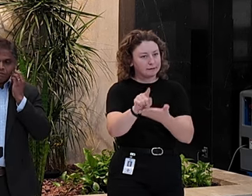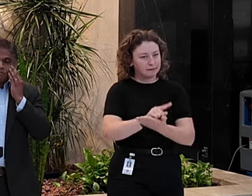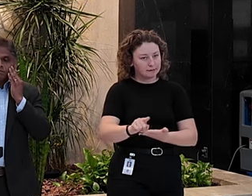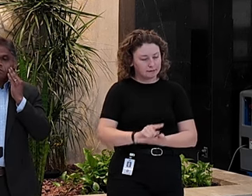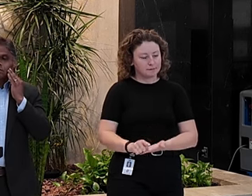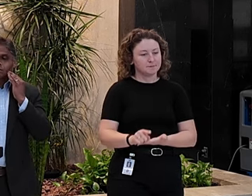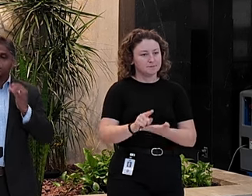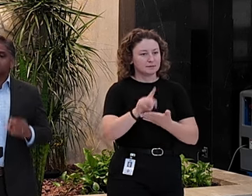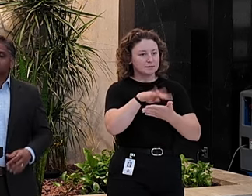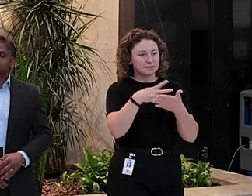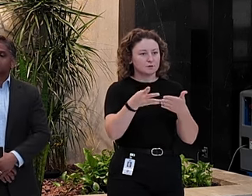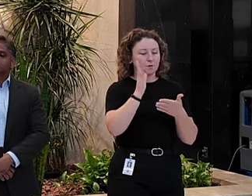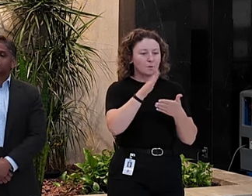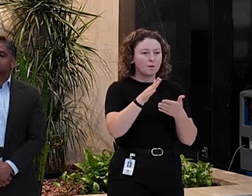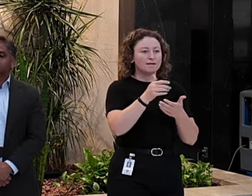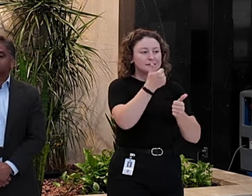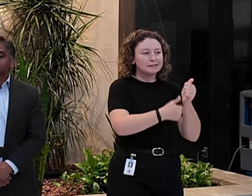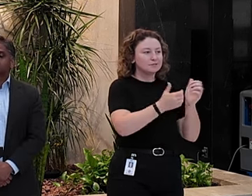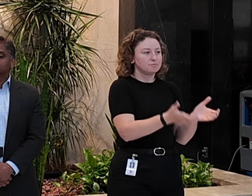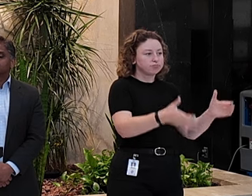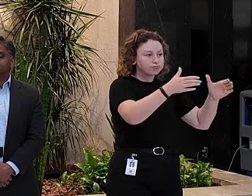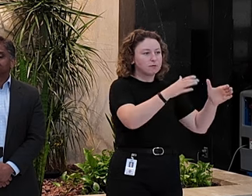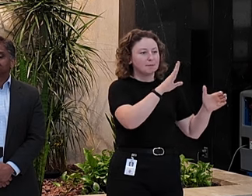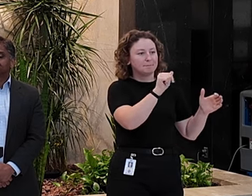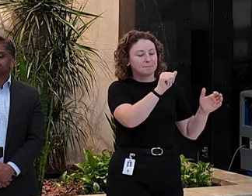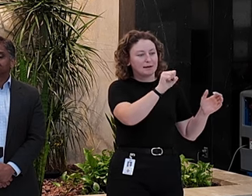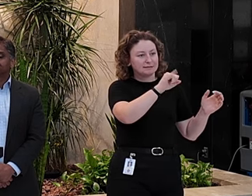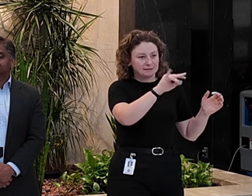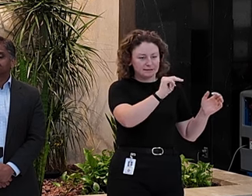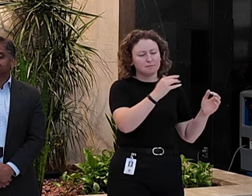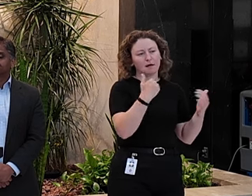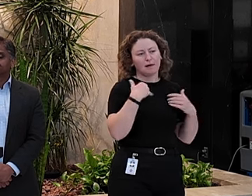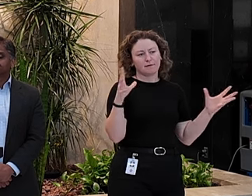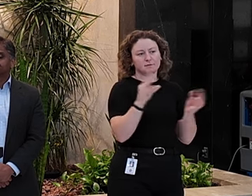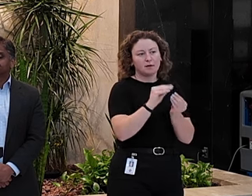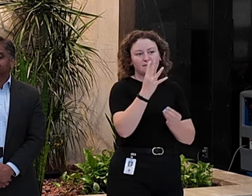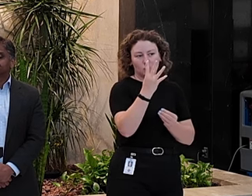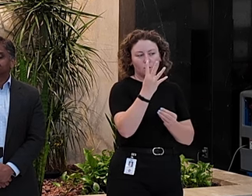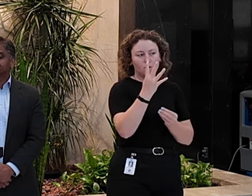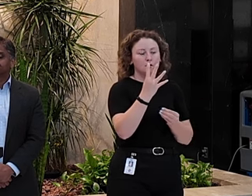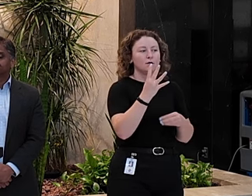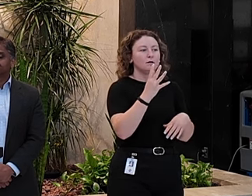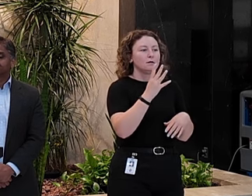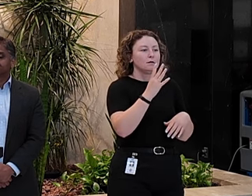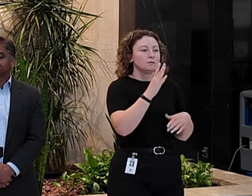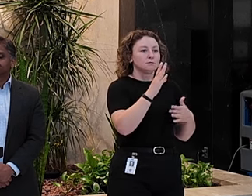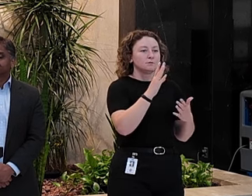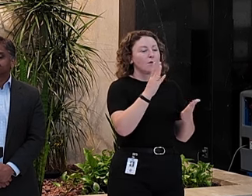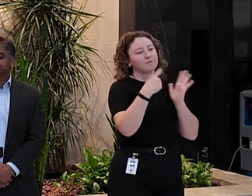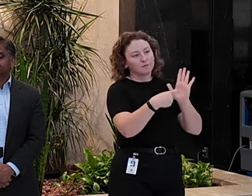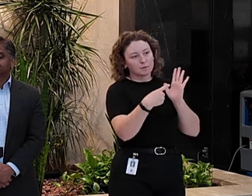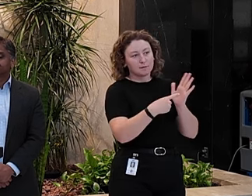schedule that goes through sequentially each of the basins. There's about 4 basins that this entitles to or references to. So I'll give